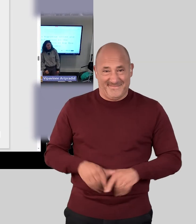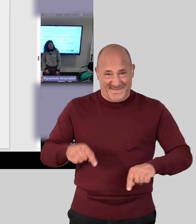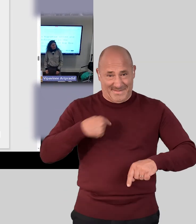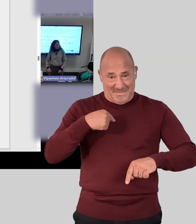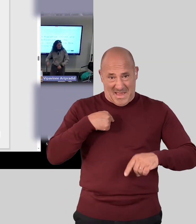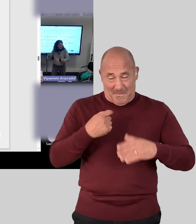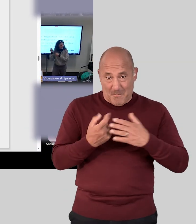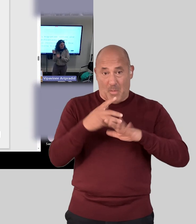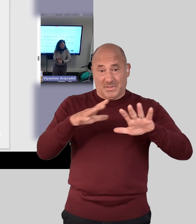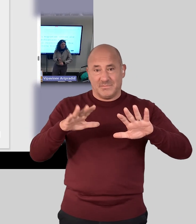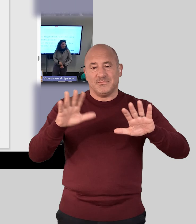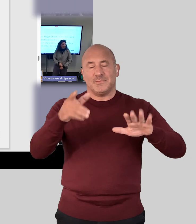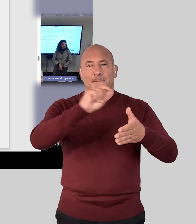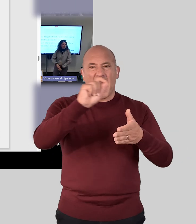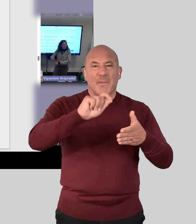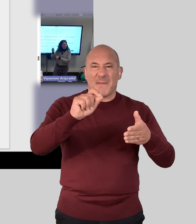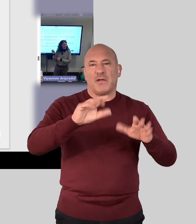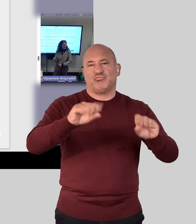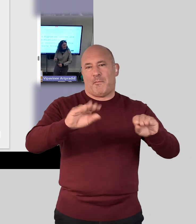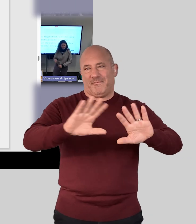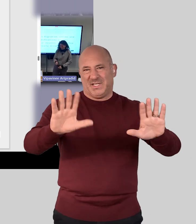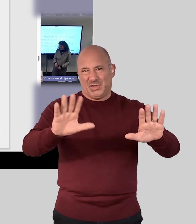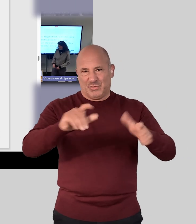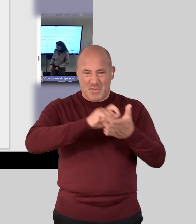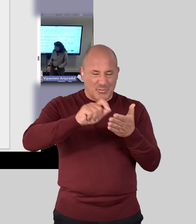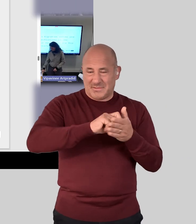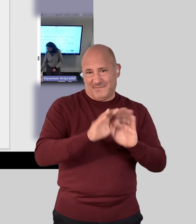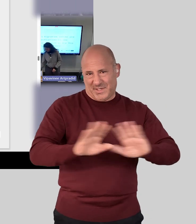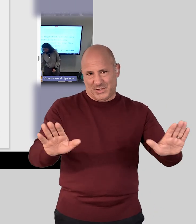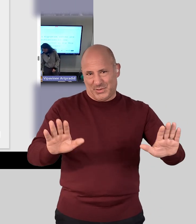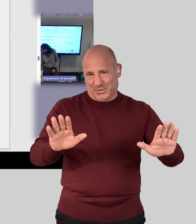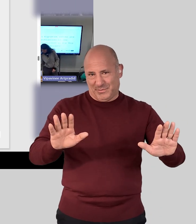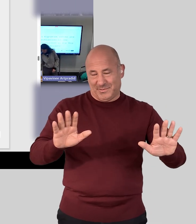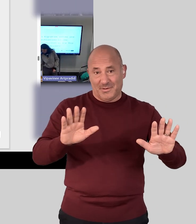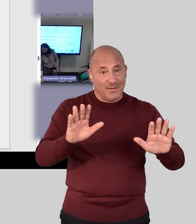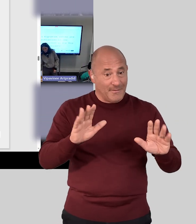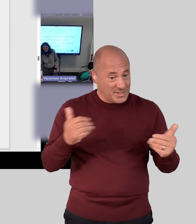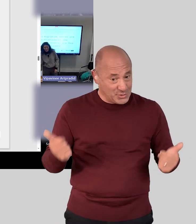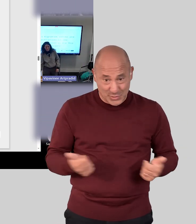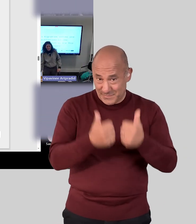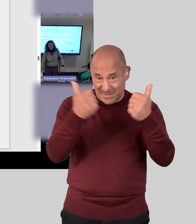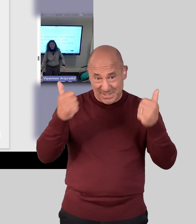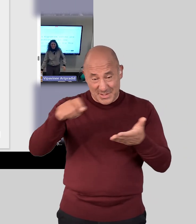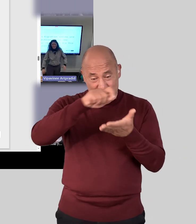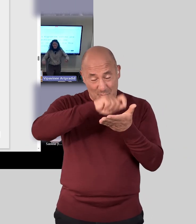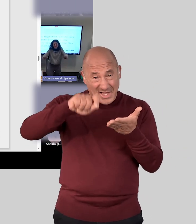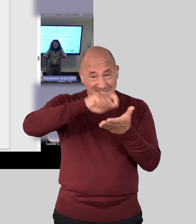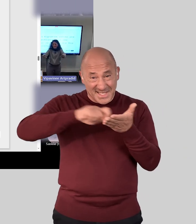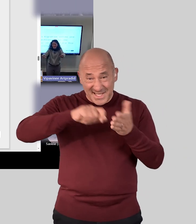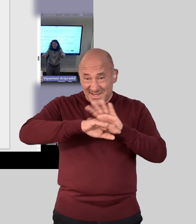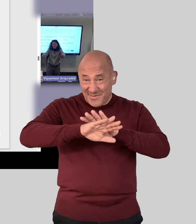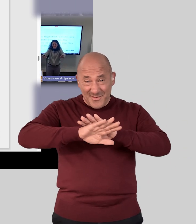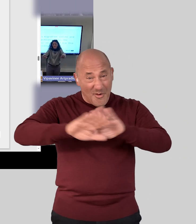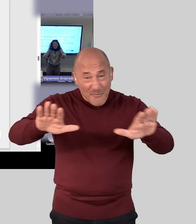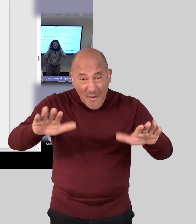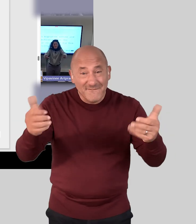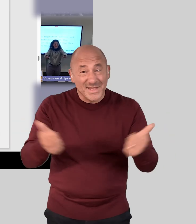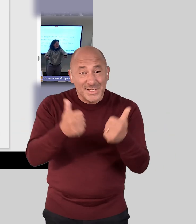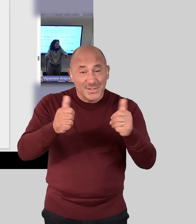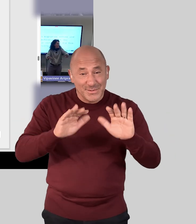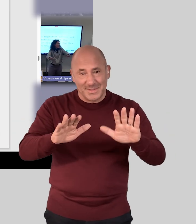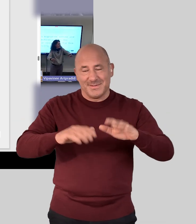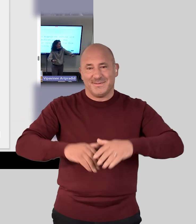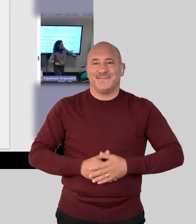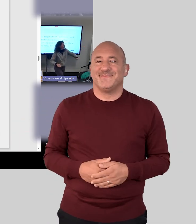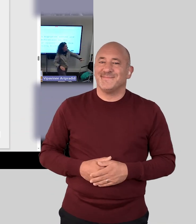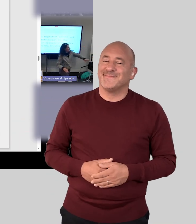That was my moment, wasn't it? Back. Press stop after back. Okay. I'll tell you what now. Go. Oh, big reveal. Put your pen down. No more writing